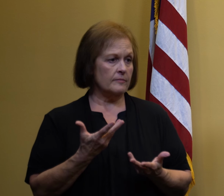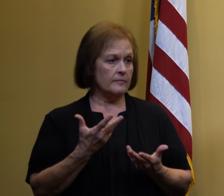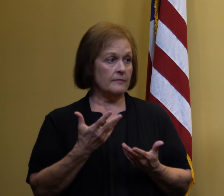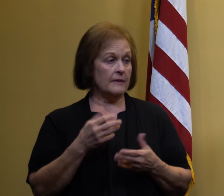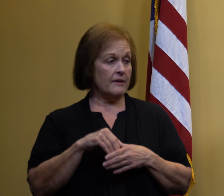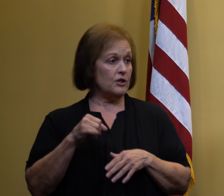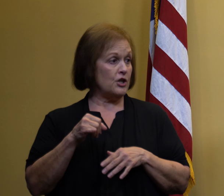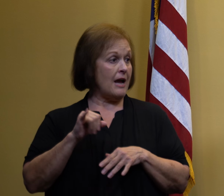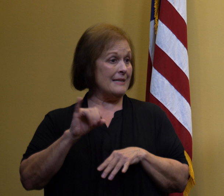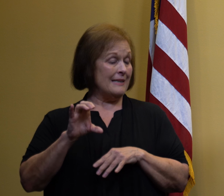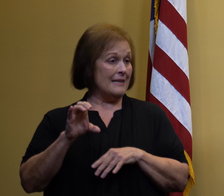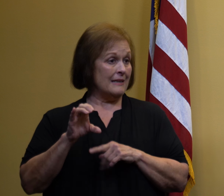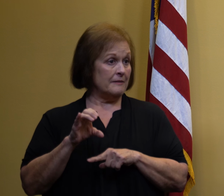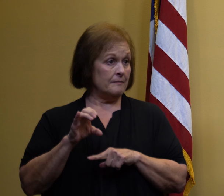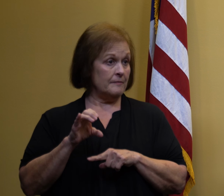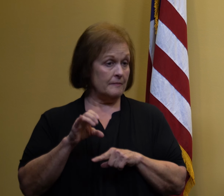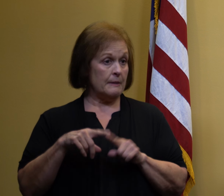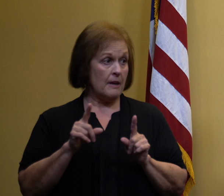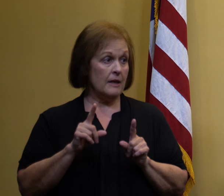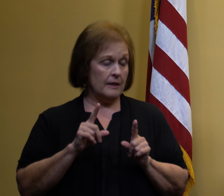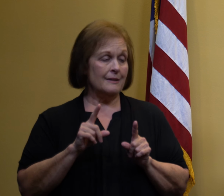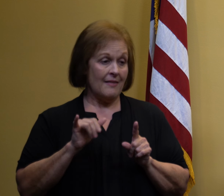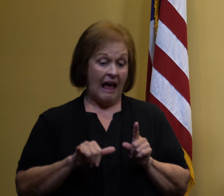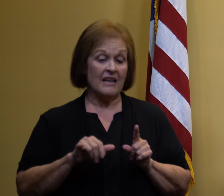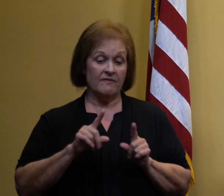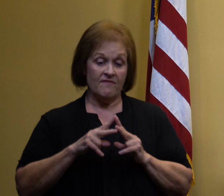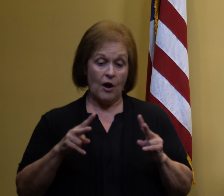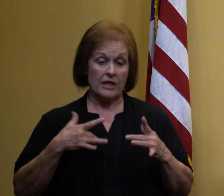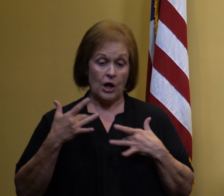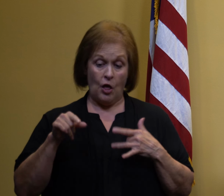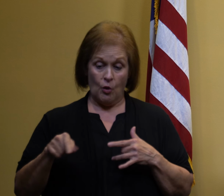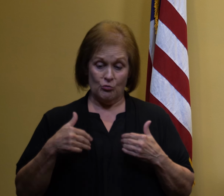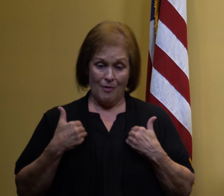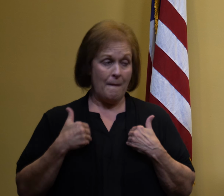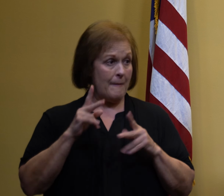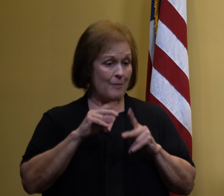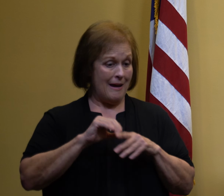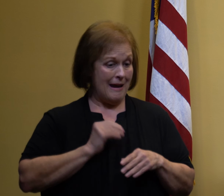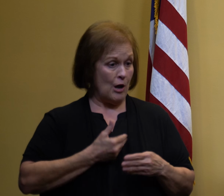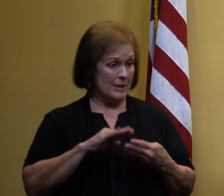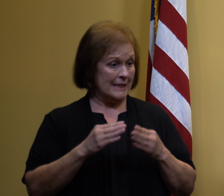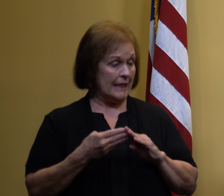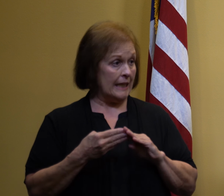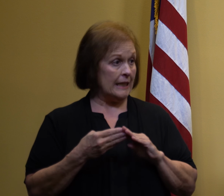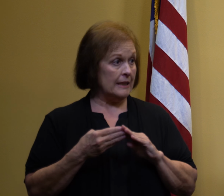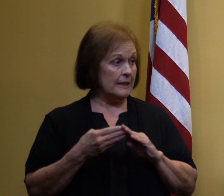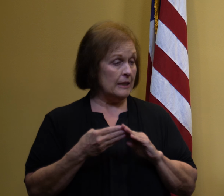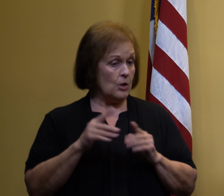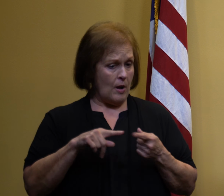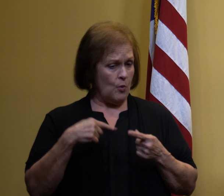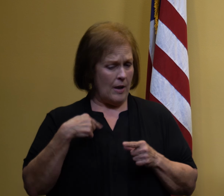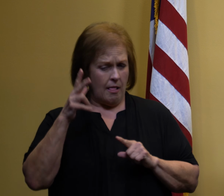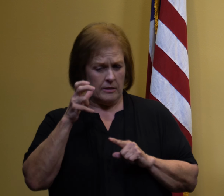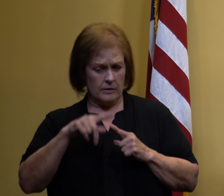at the JJIC, but it is very concerning. These are young people in our city. And when you listen